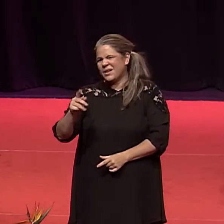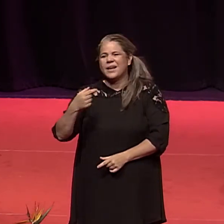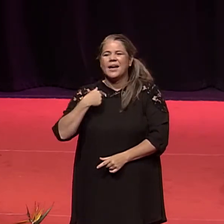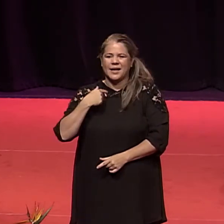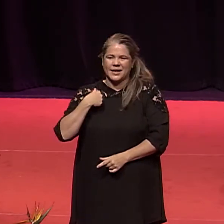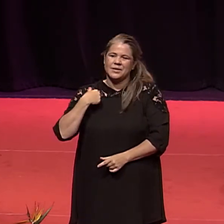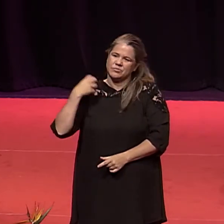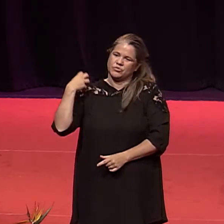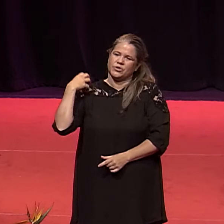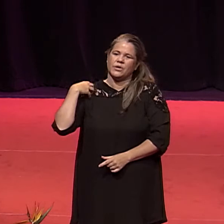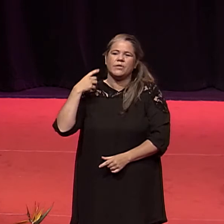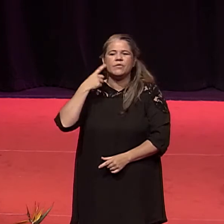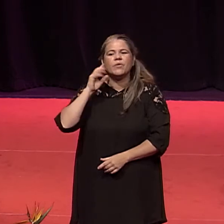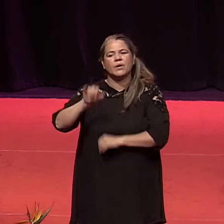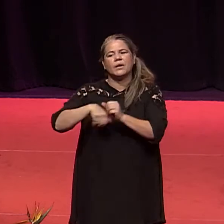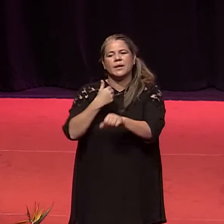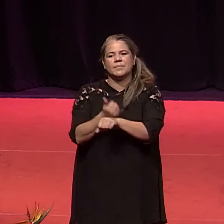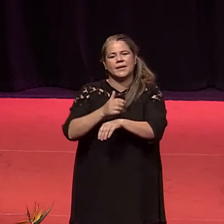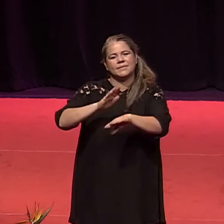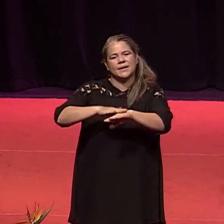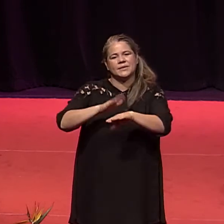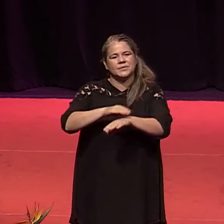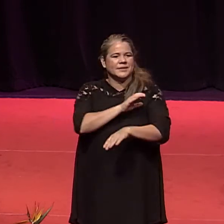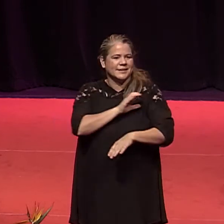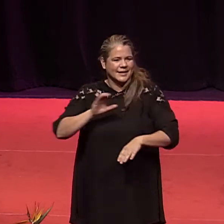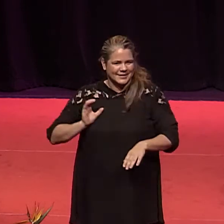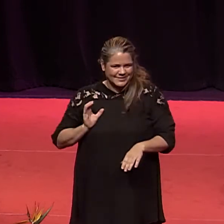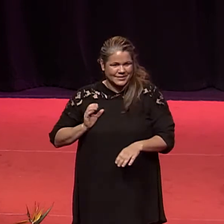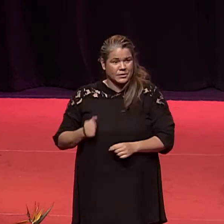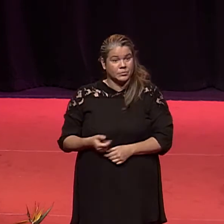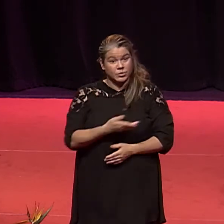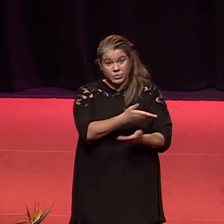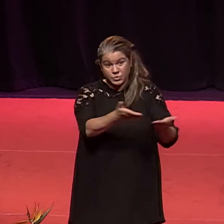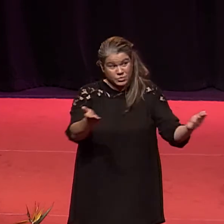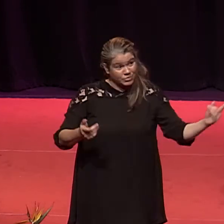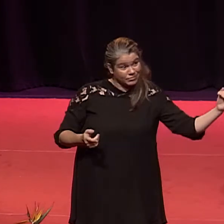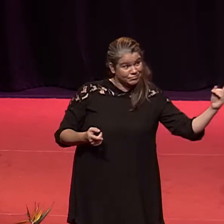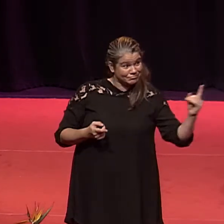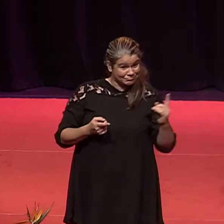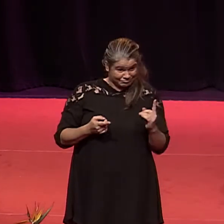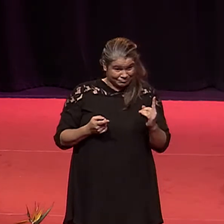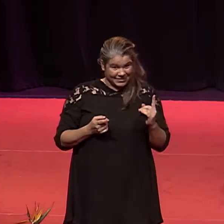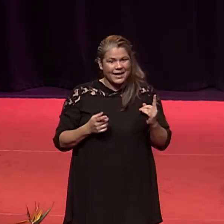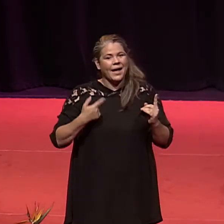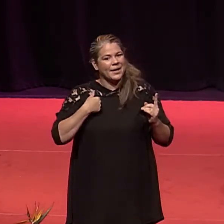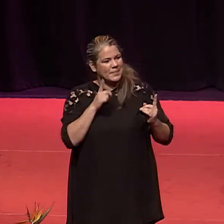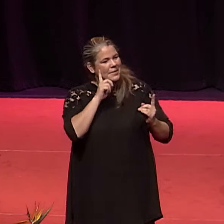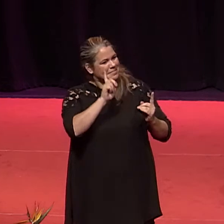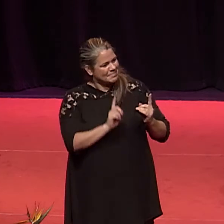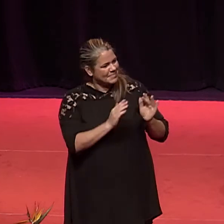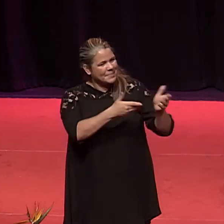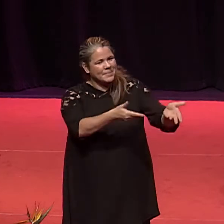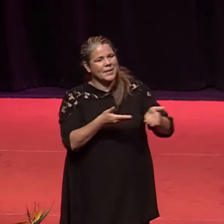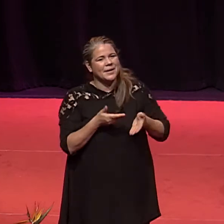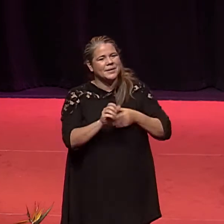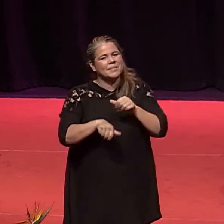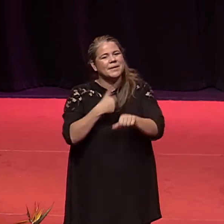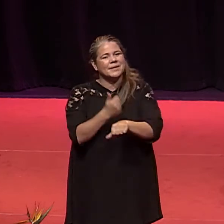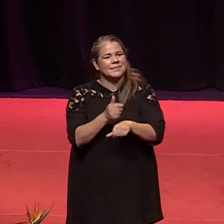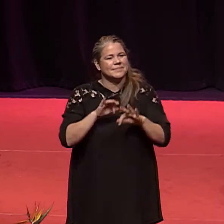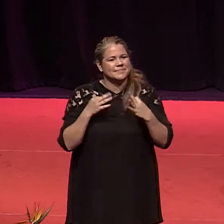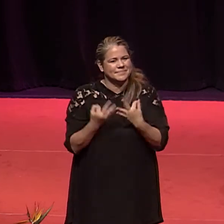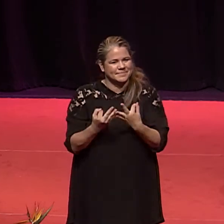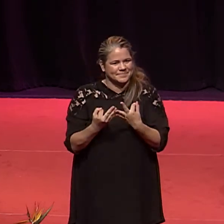College Alumni Advisory Council. As you walk across this stage today, I will proudly welcome you to the Mohawk College alumni